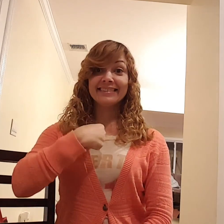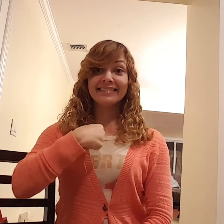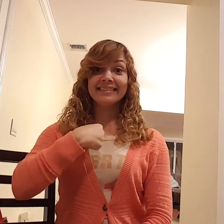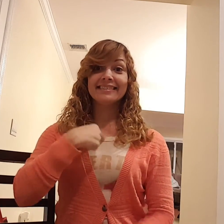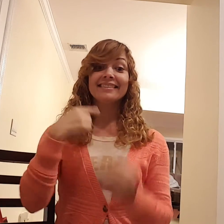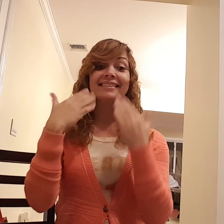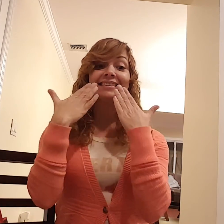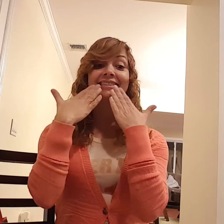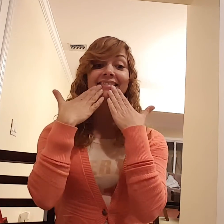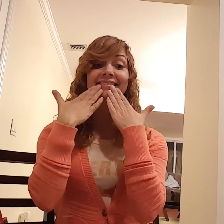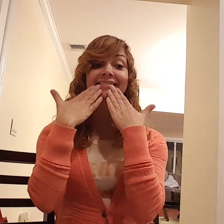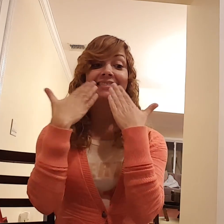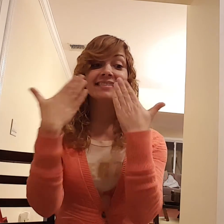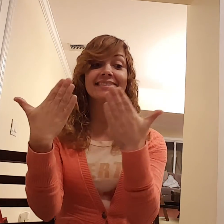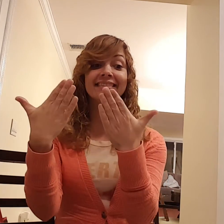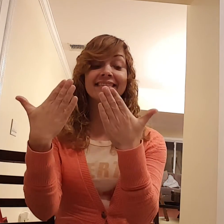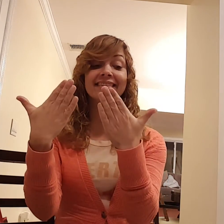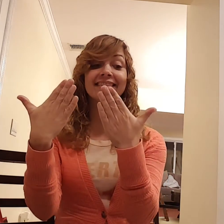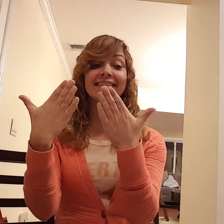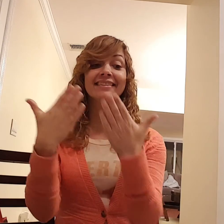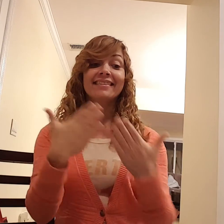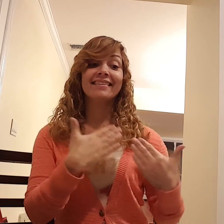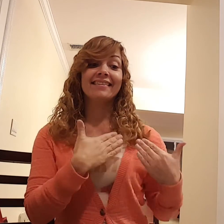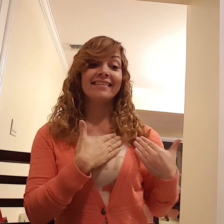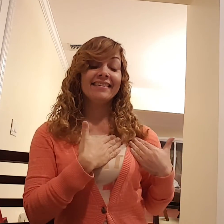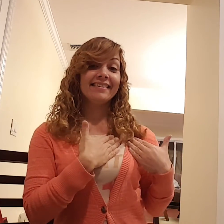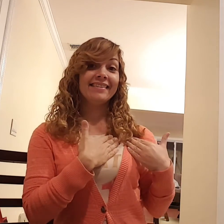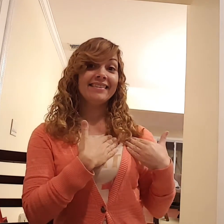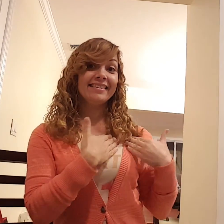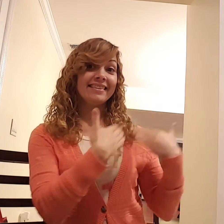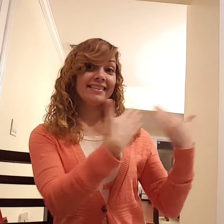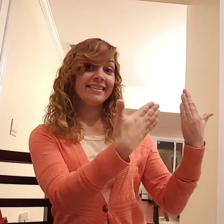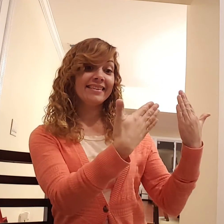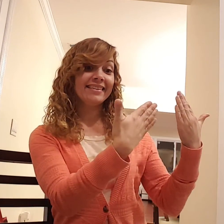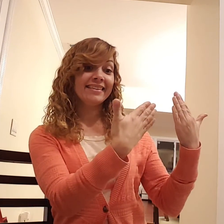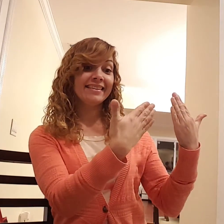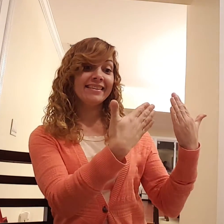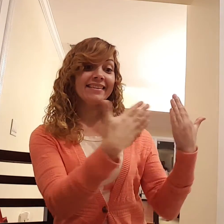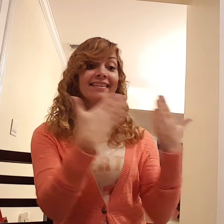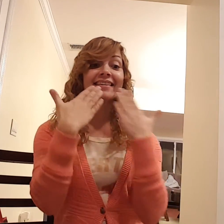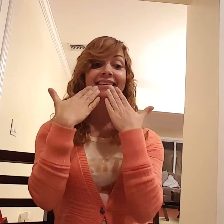thank you, gratefully thank you.